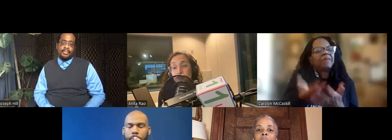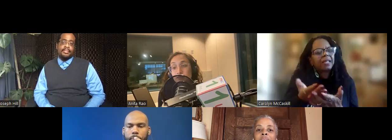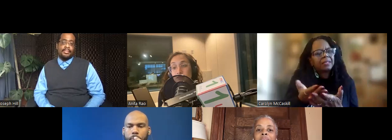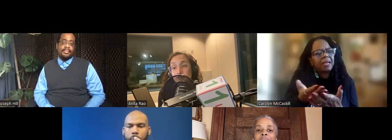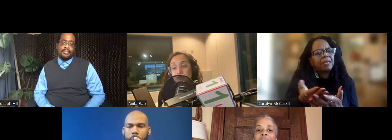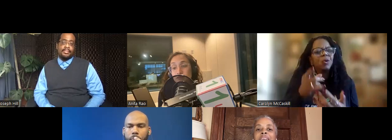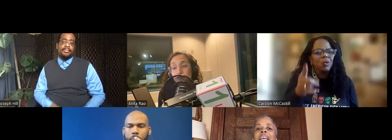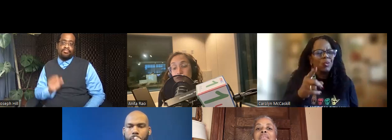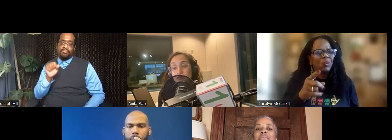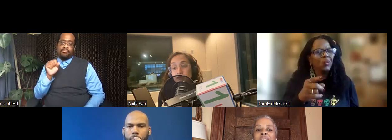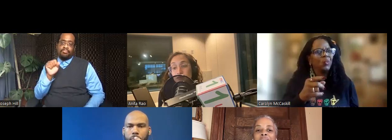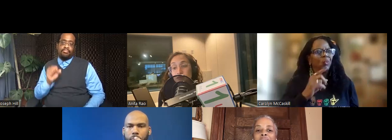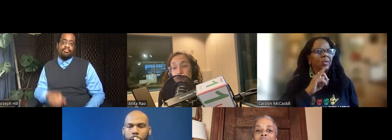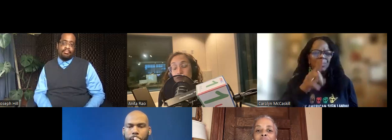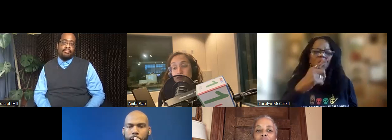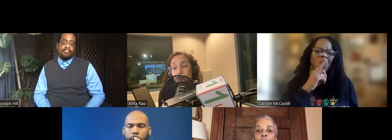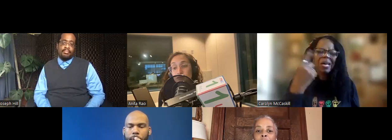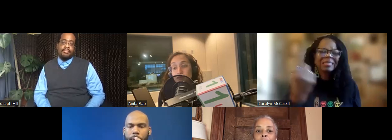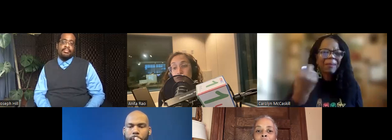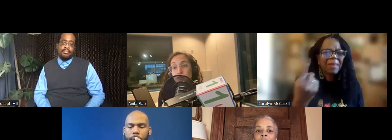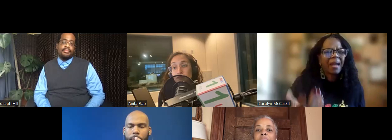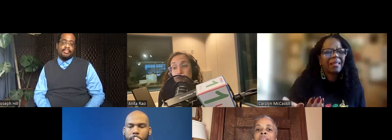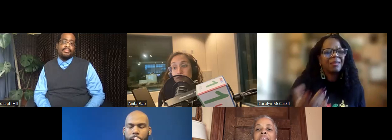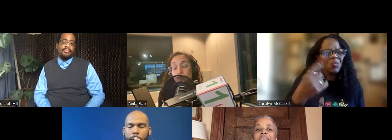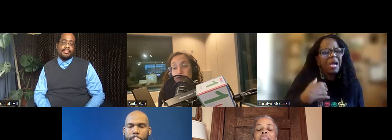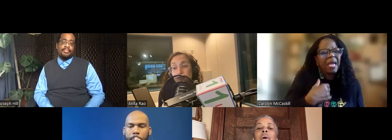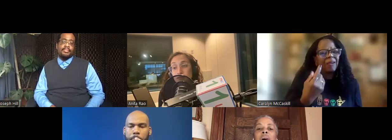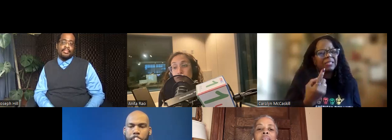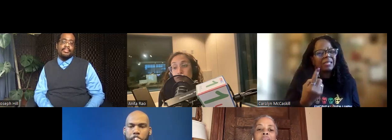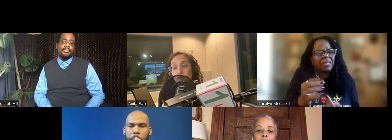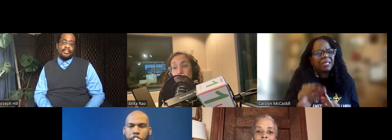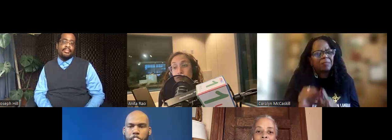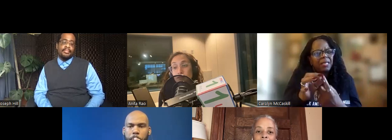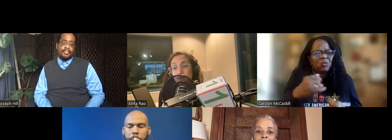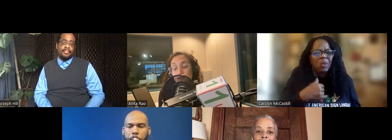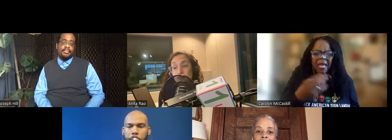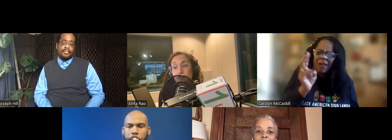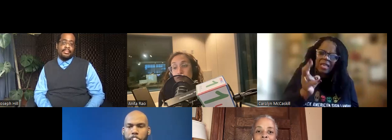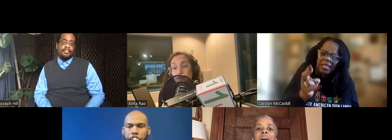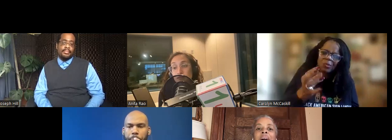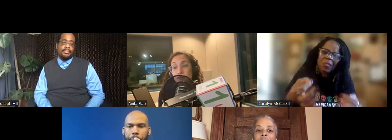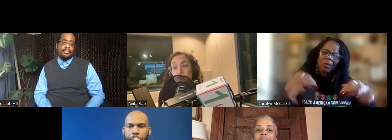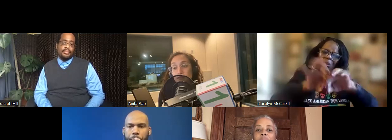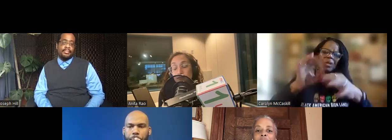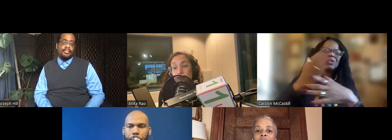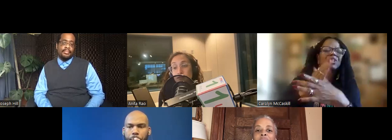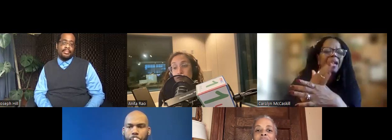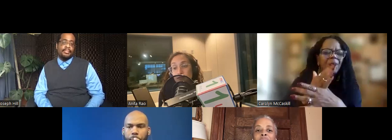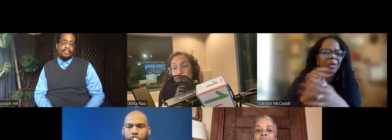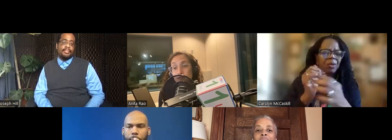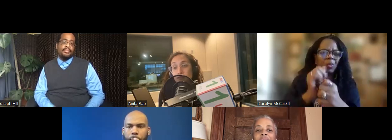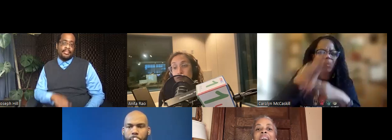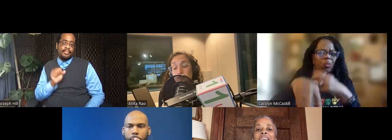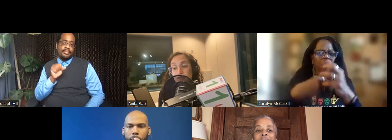we explained that, it validated it for people that you are somebody, that you have something that's special